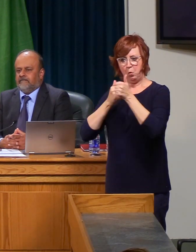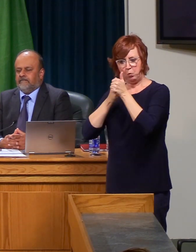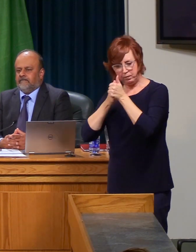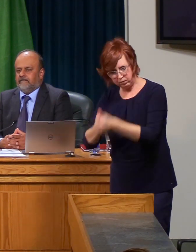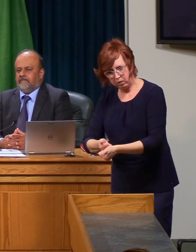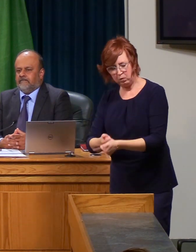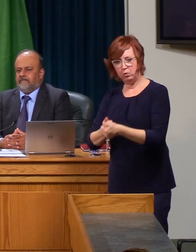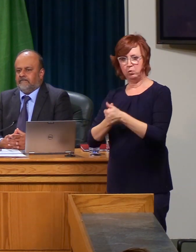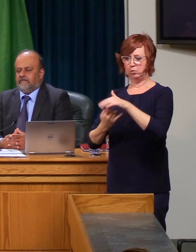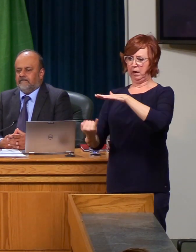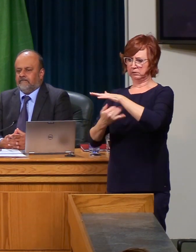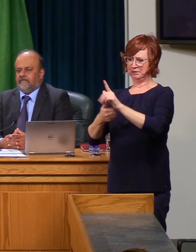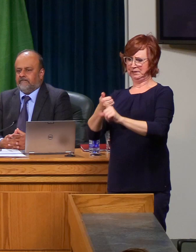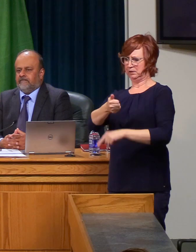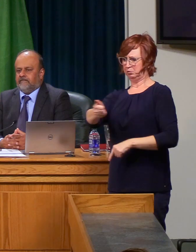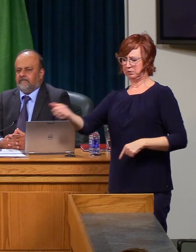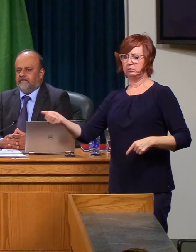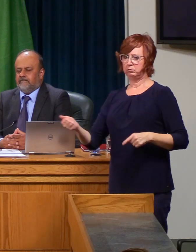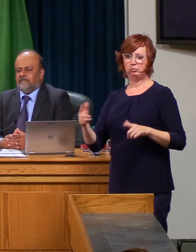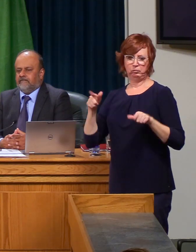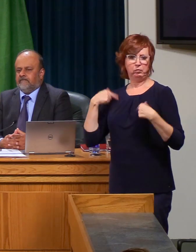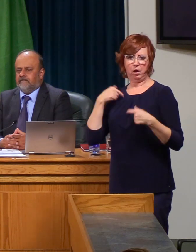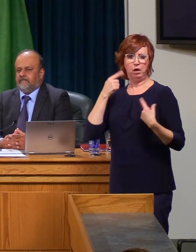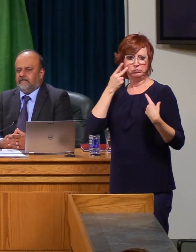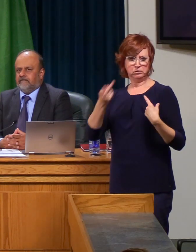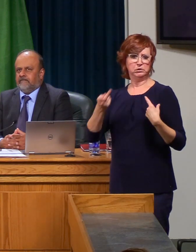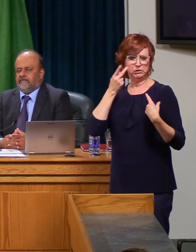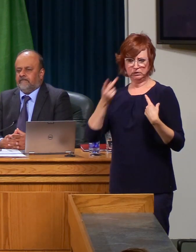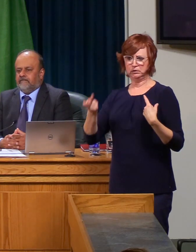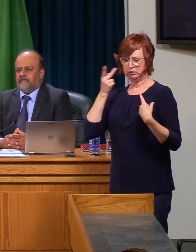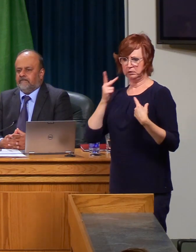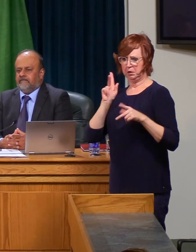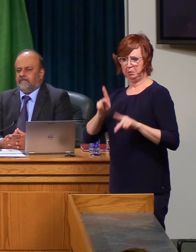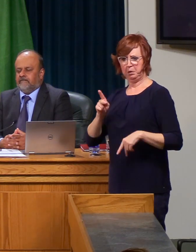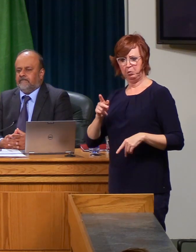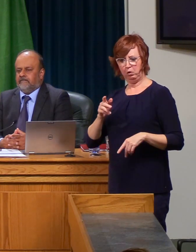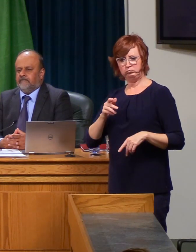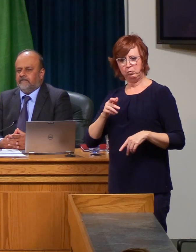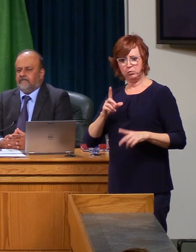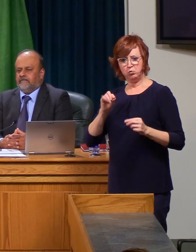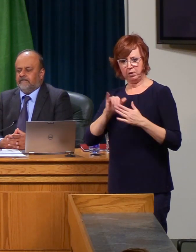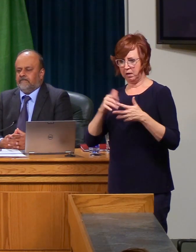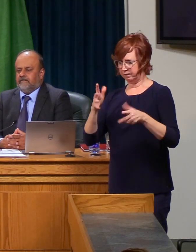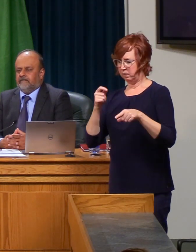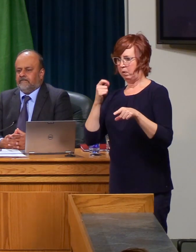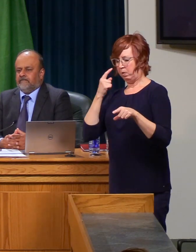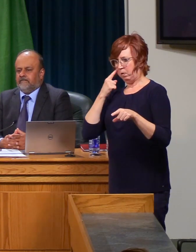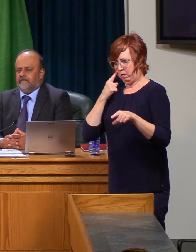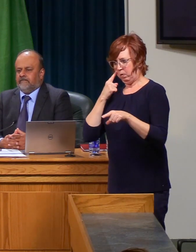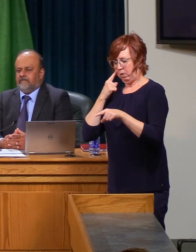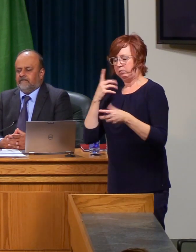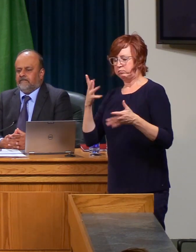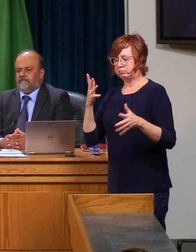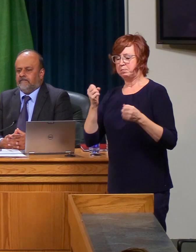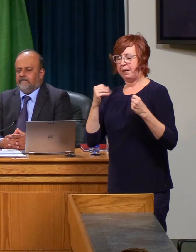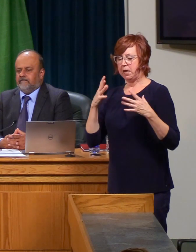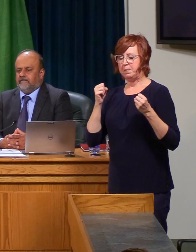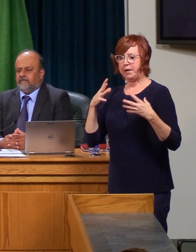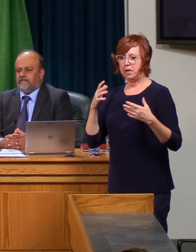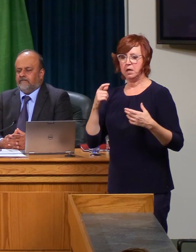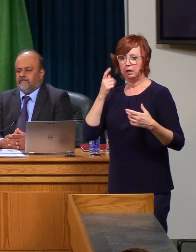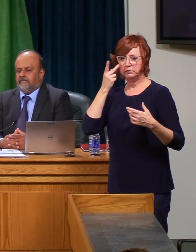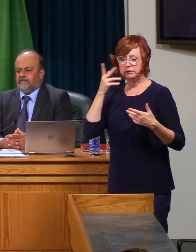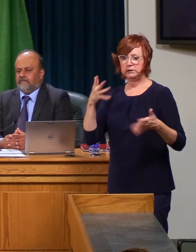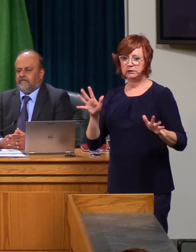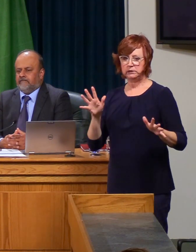and away, the vast majority of people are complying with this, and I know many individually that are. And I'm certain that now, with today's